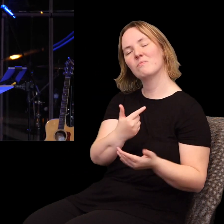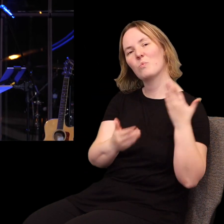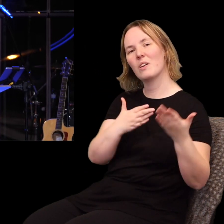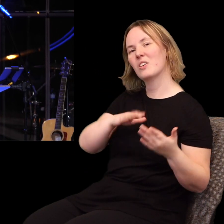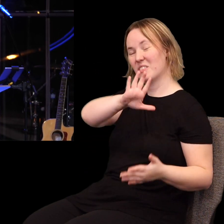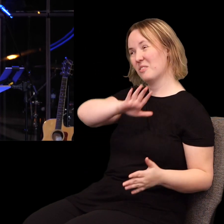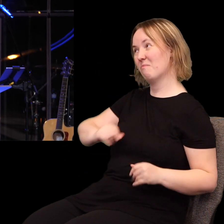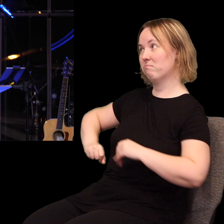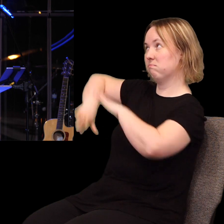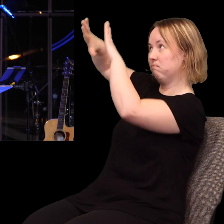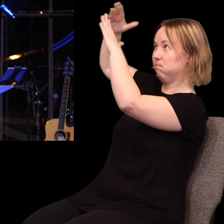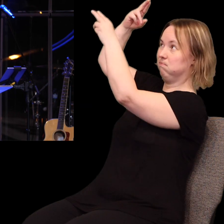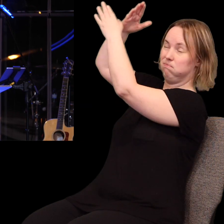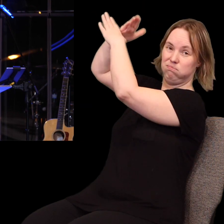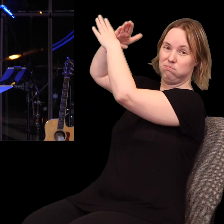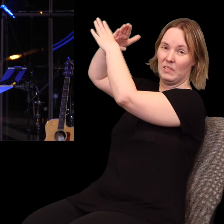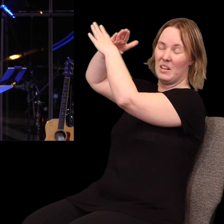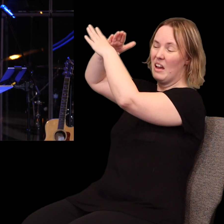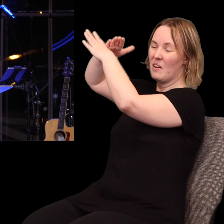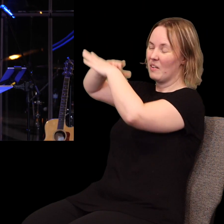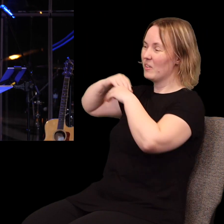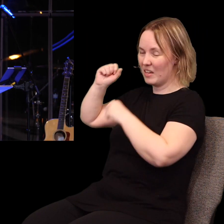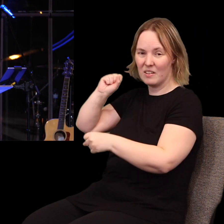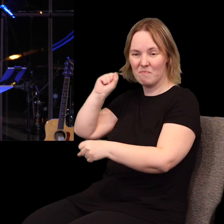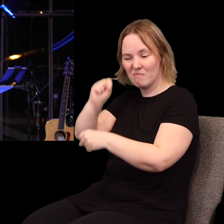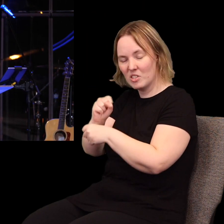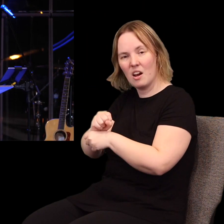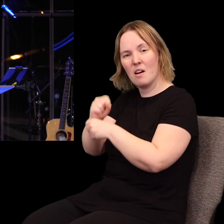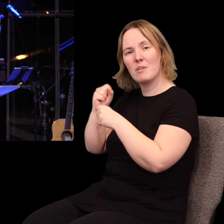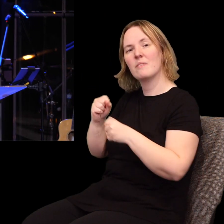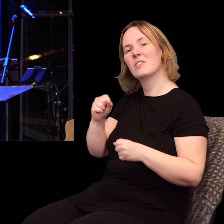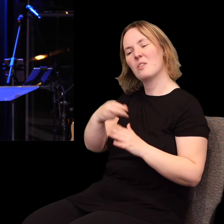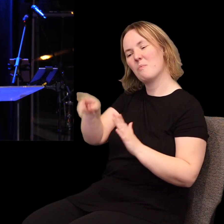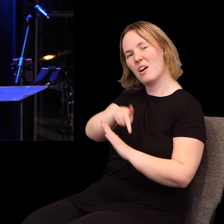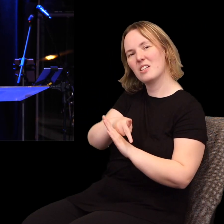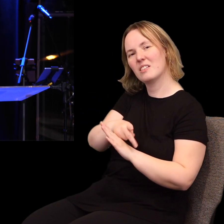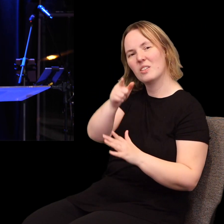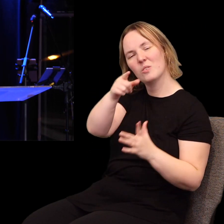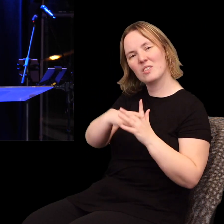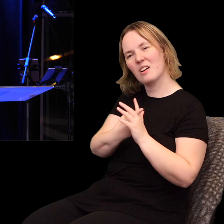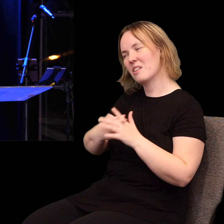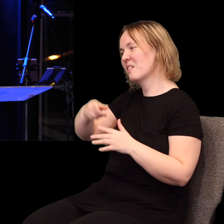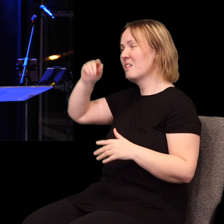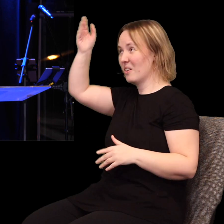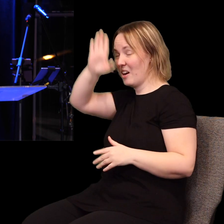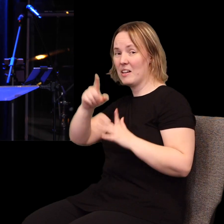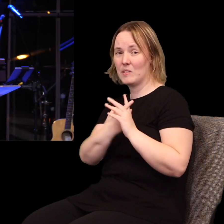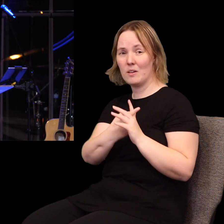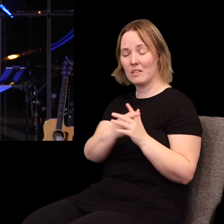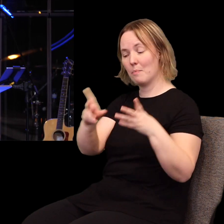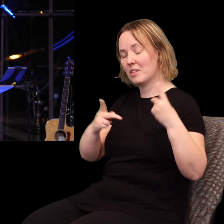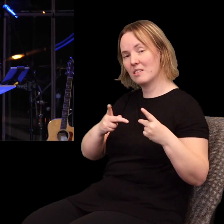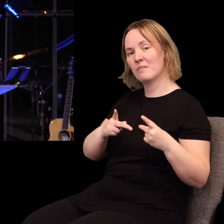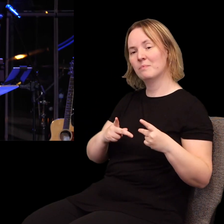morning, whatever your mountain may be, whatever that assignment, whatever that project that you began, God began, wherever that